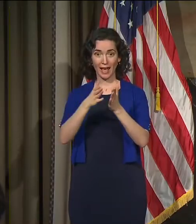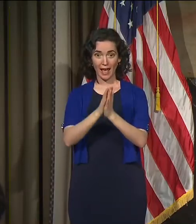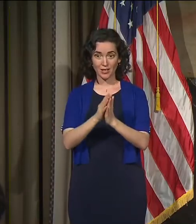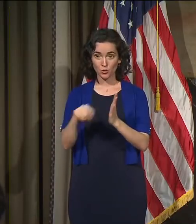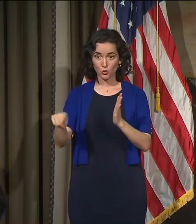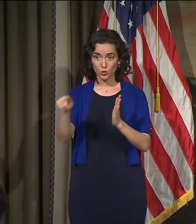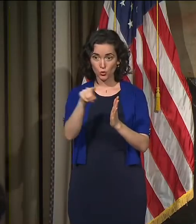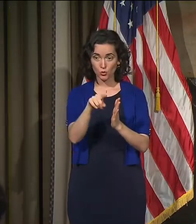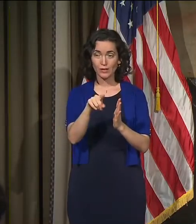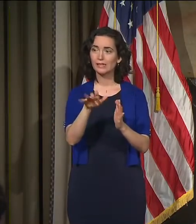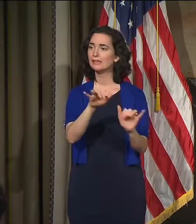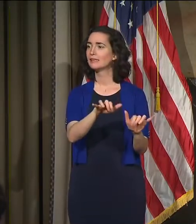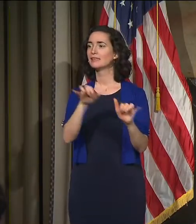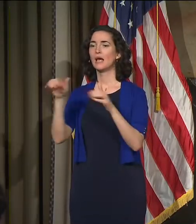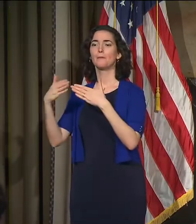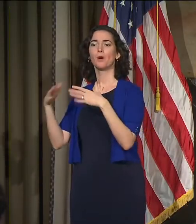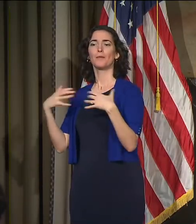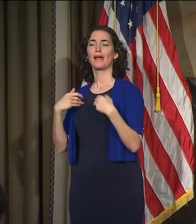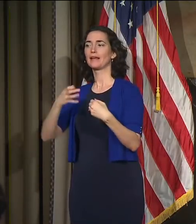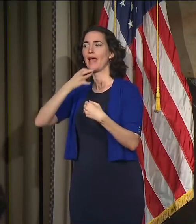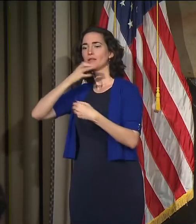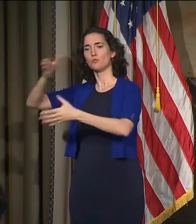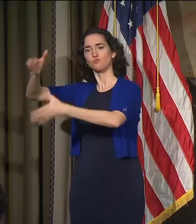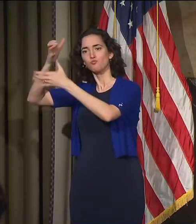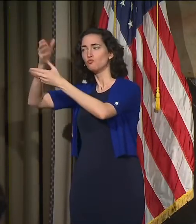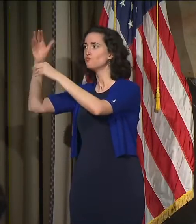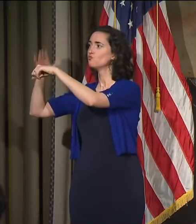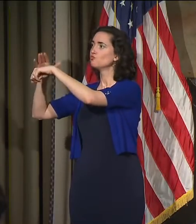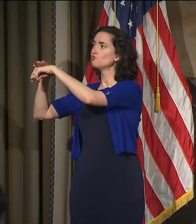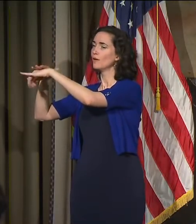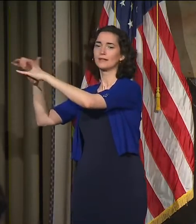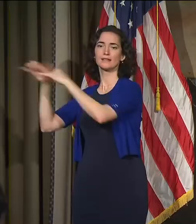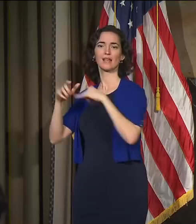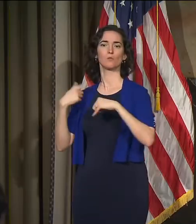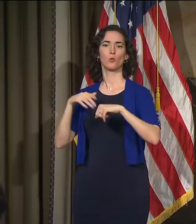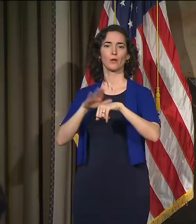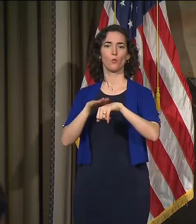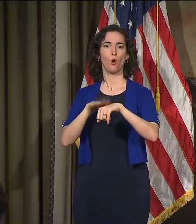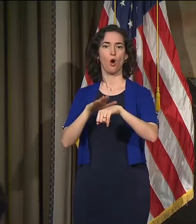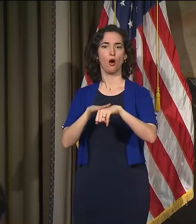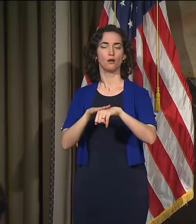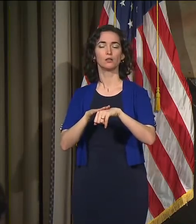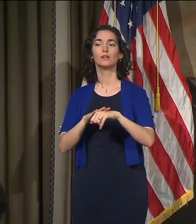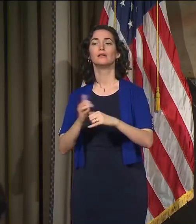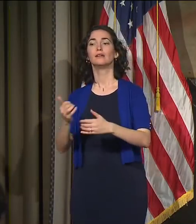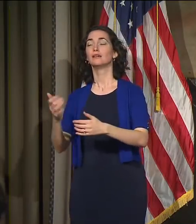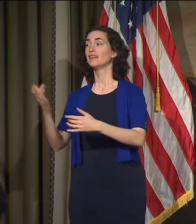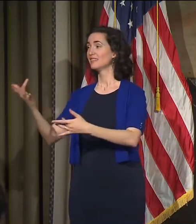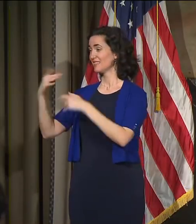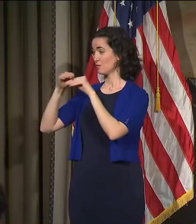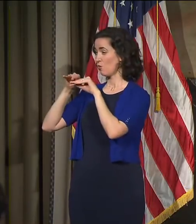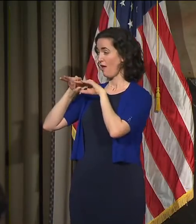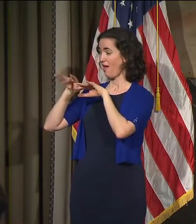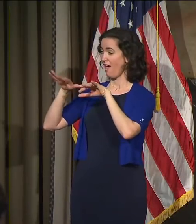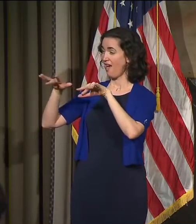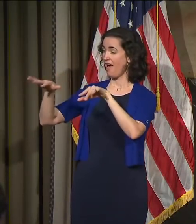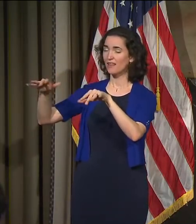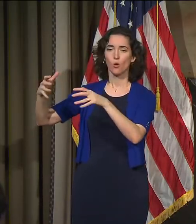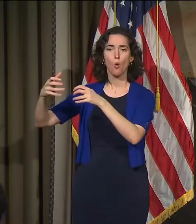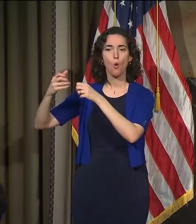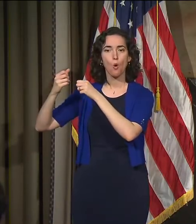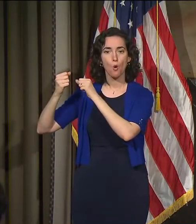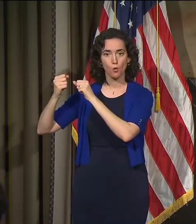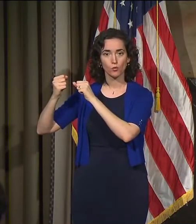what public health experts says has to be done if we're going to minimize a transmission of this disease, preserve